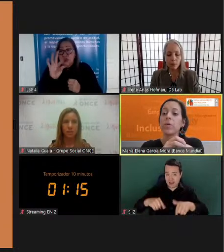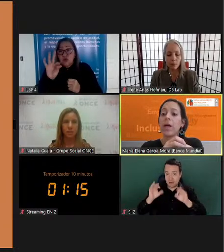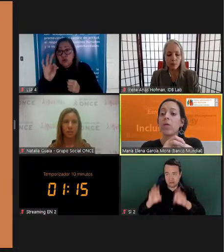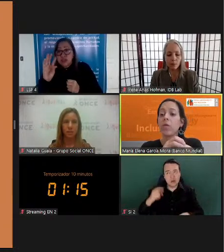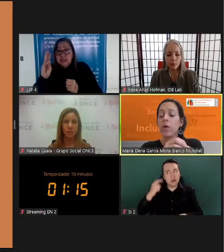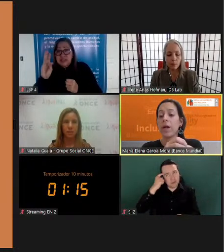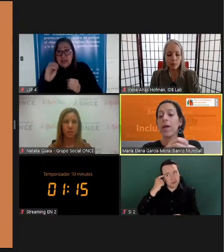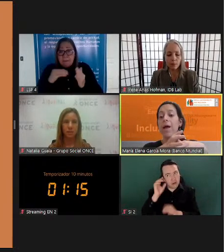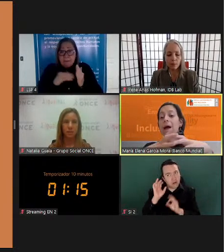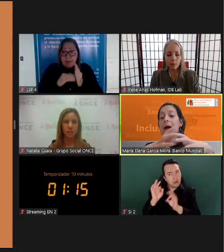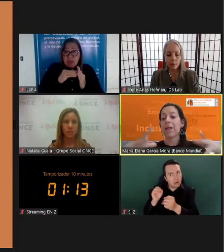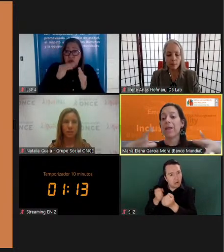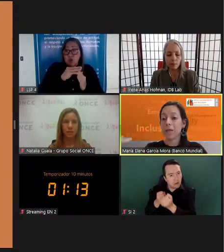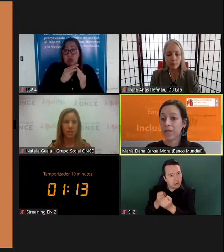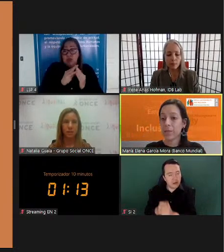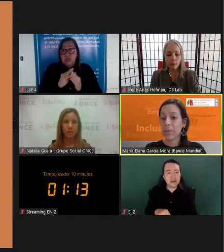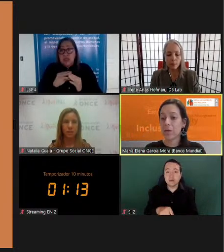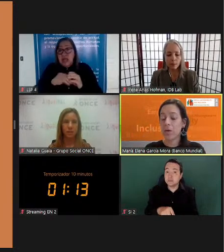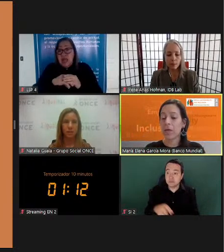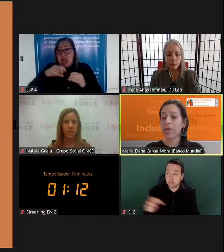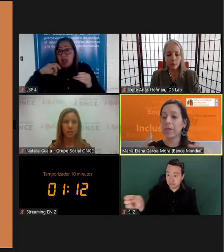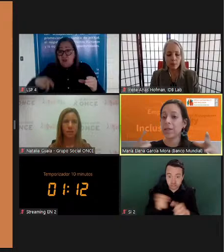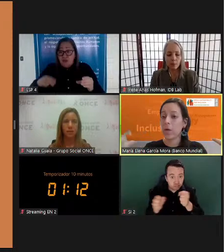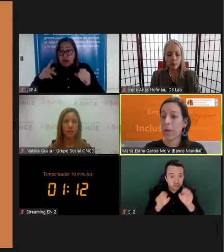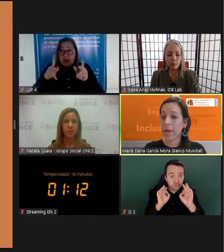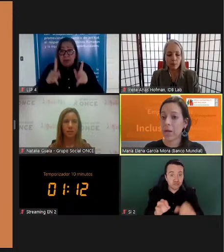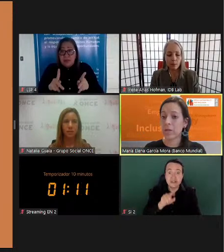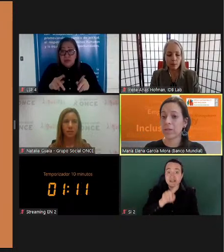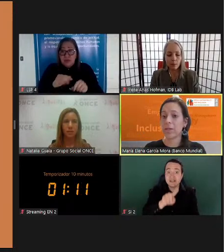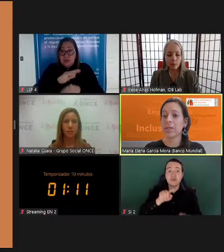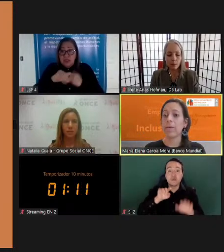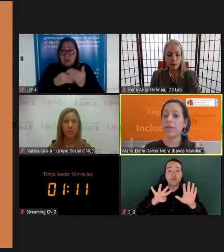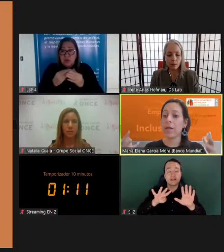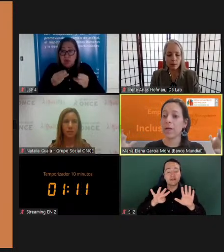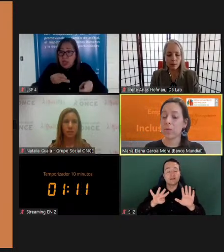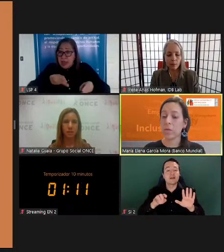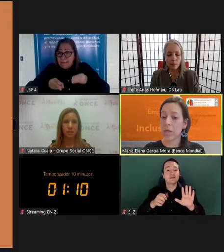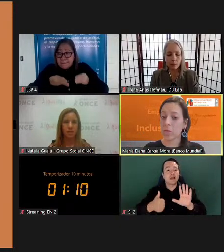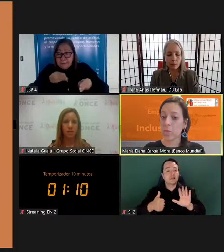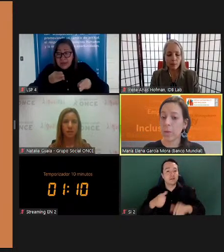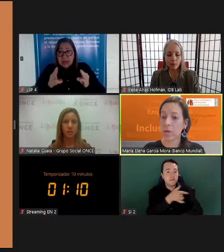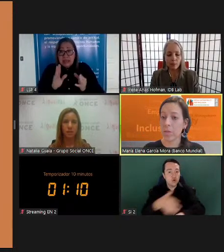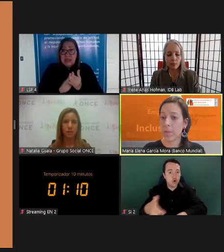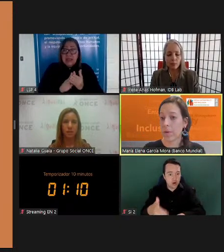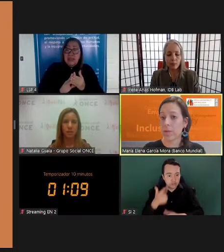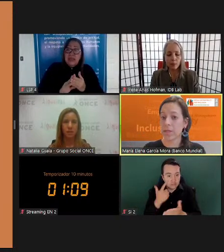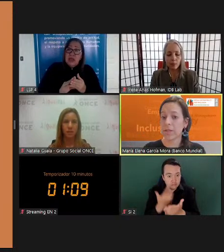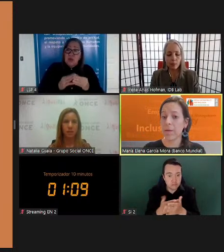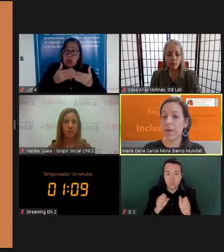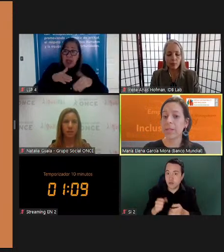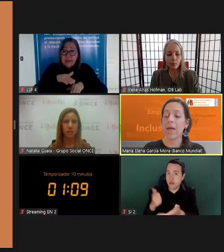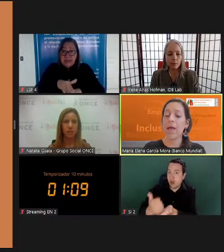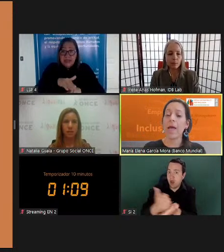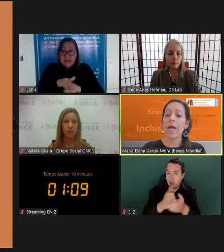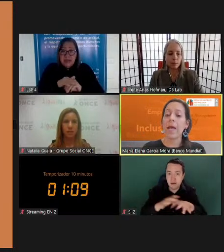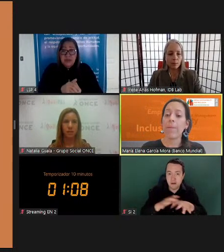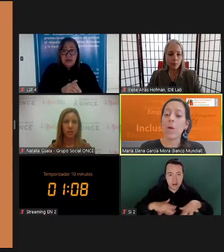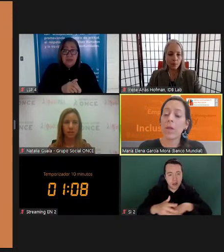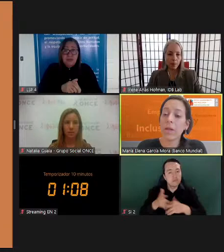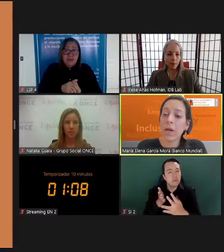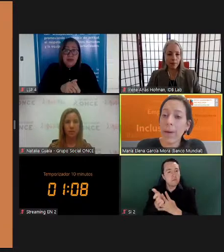billion and so the value of work non-remunerated work is in between 16 and